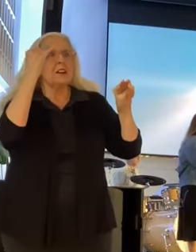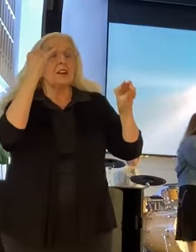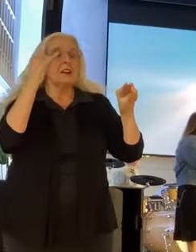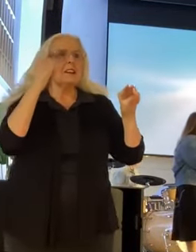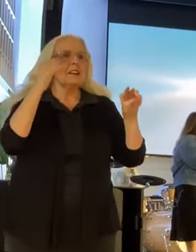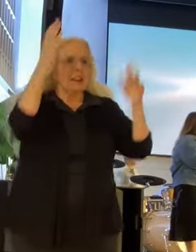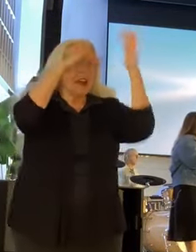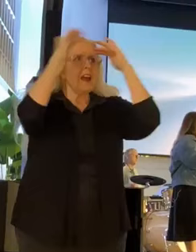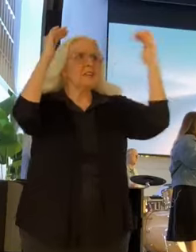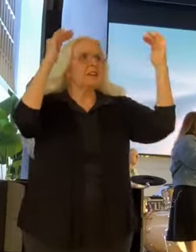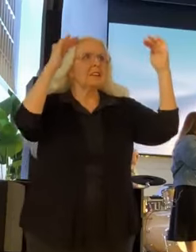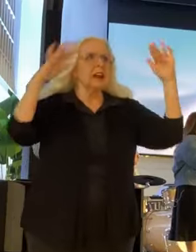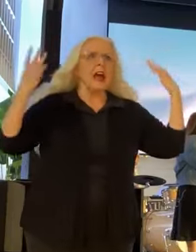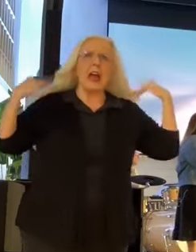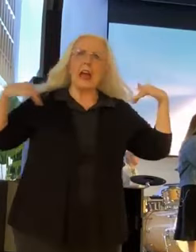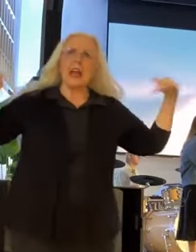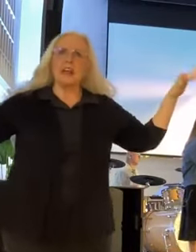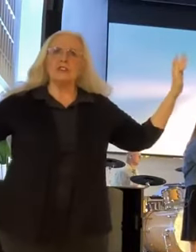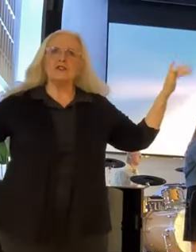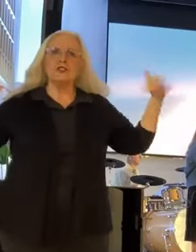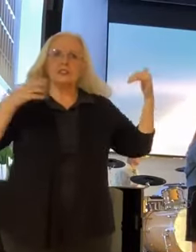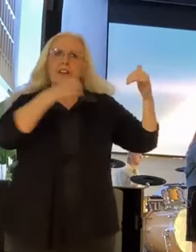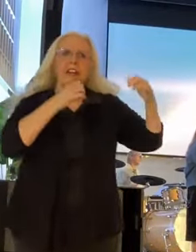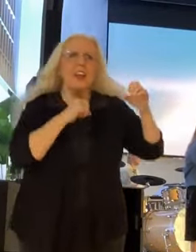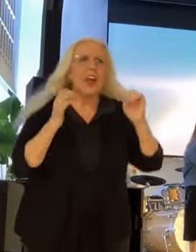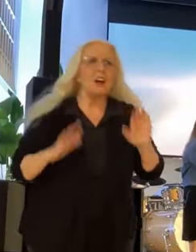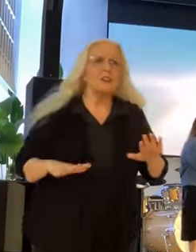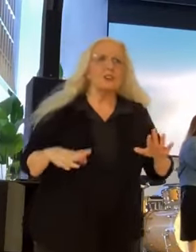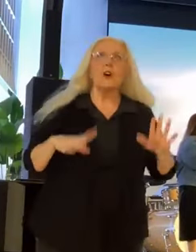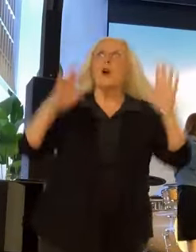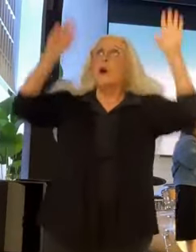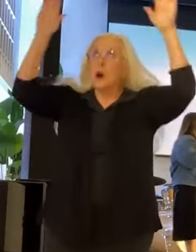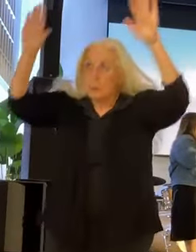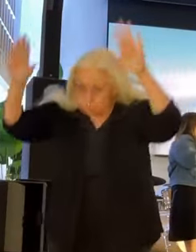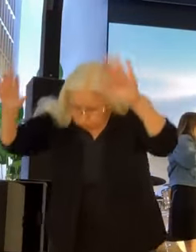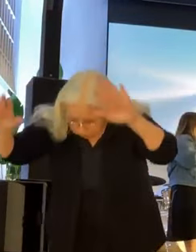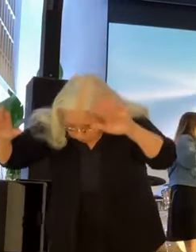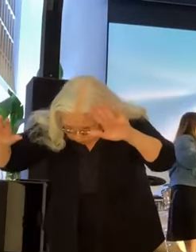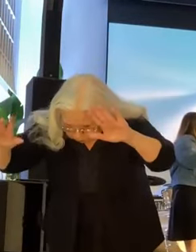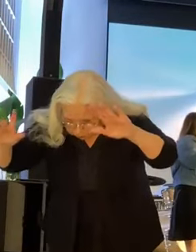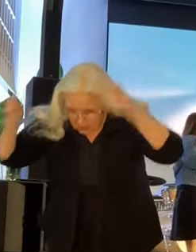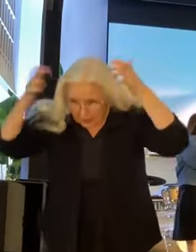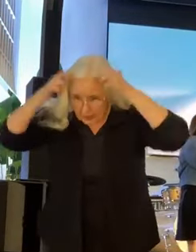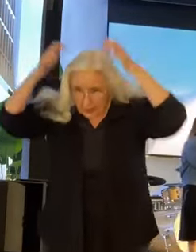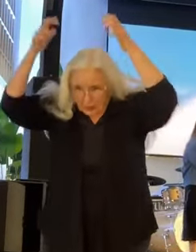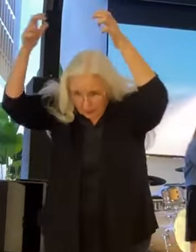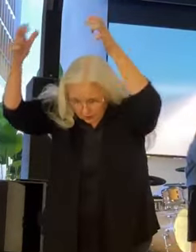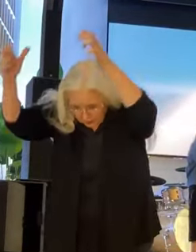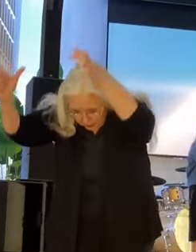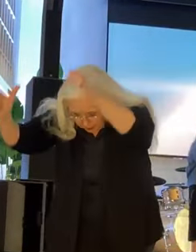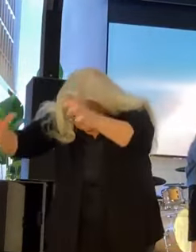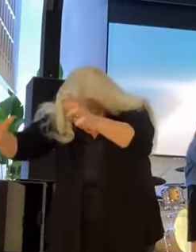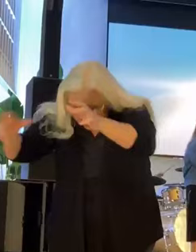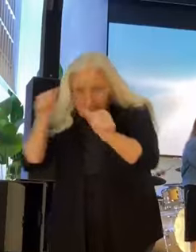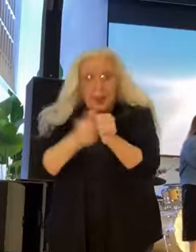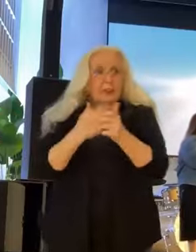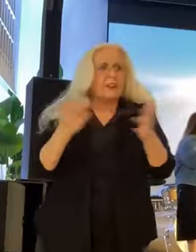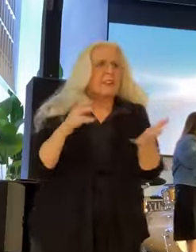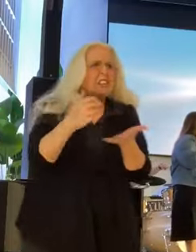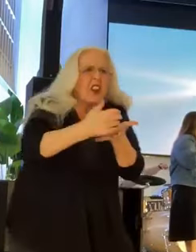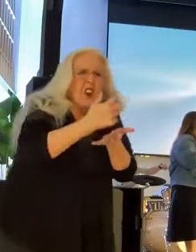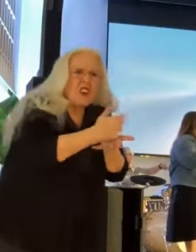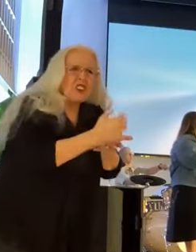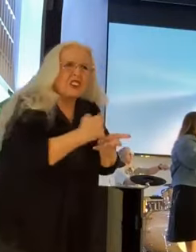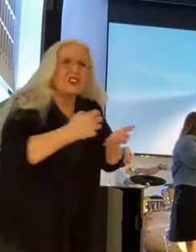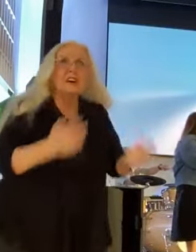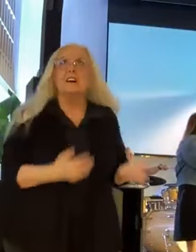and the elders specifically, they bow down before the Lord. They take their crowns, everything that they've earned, and they